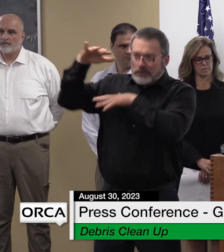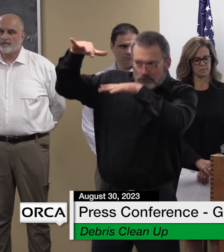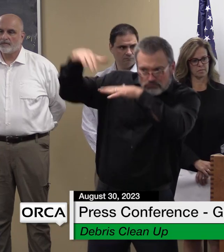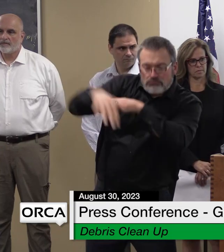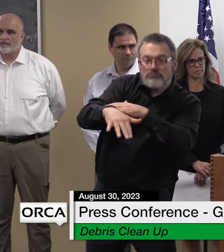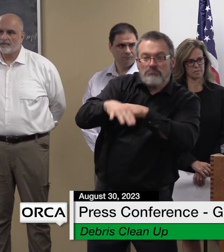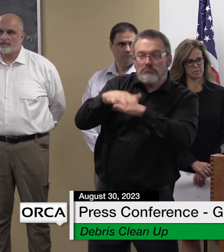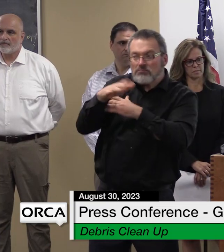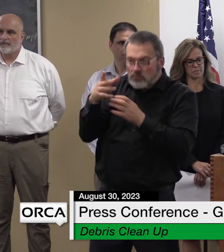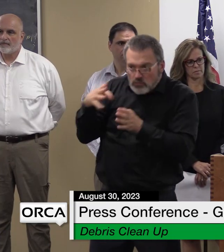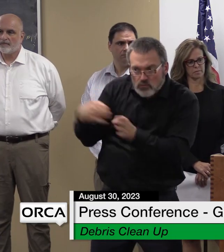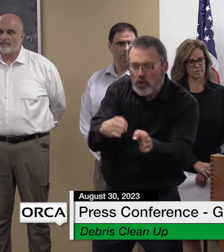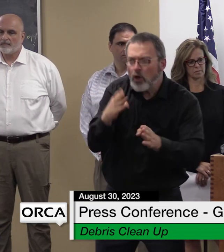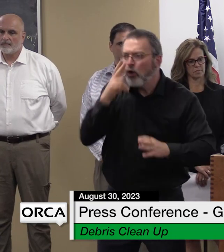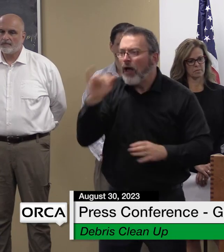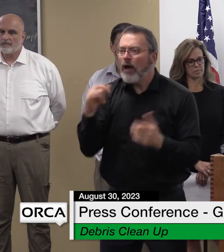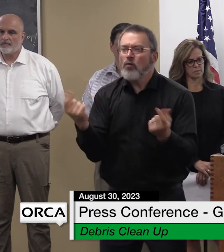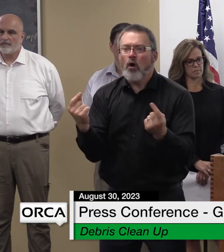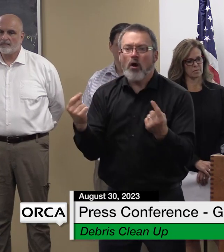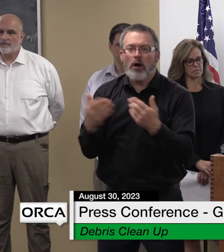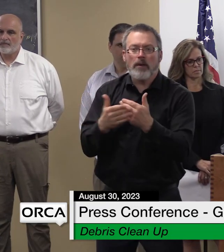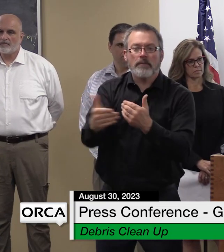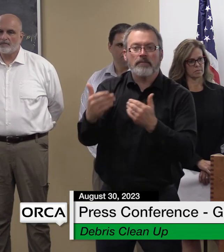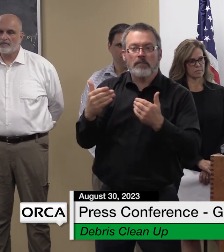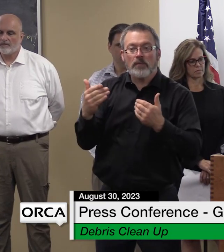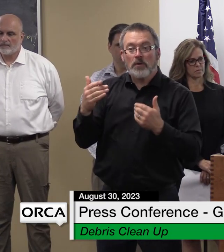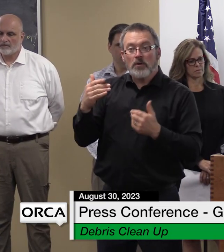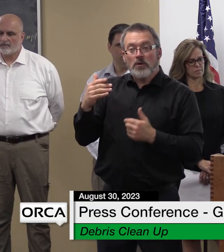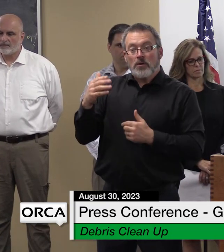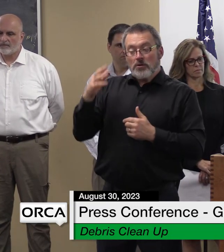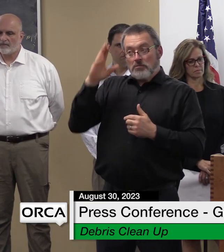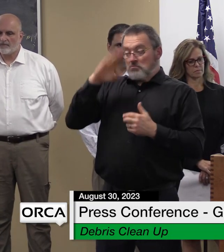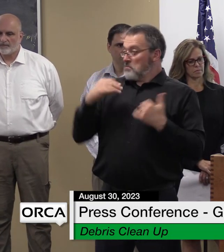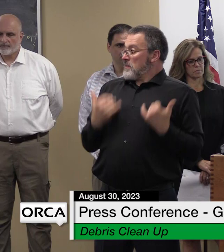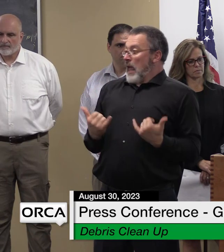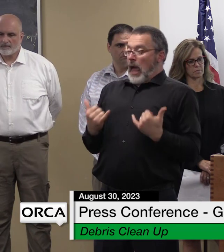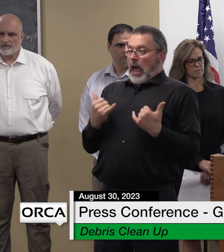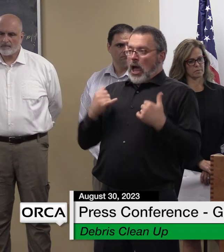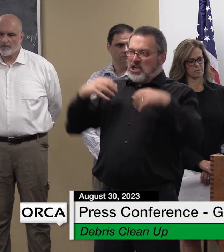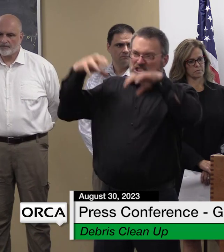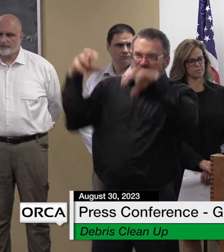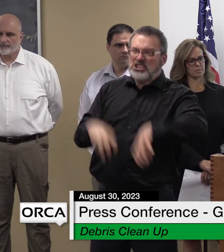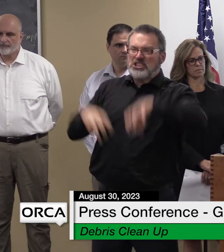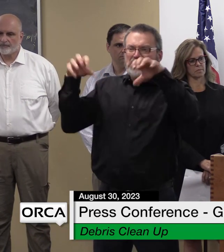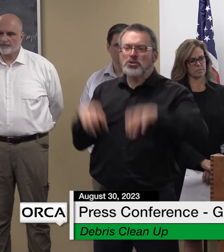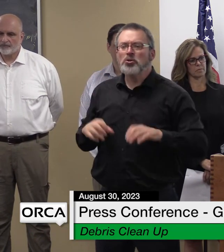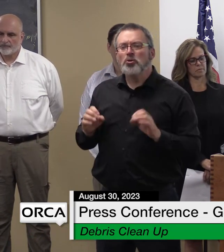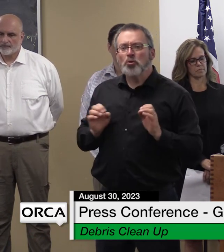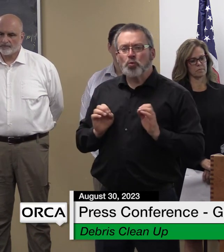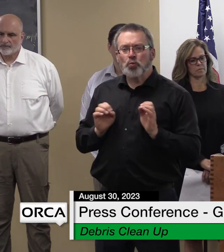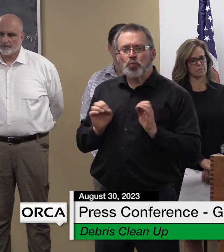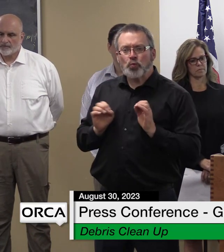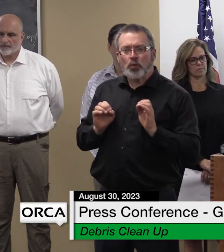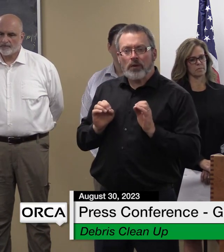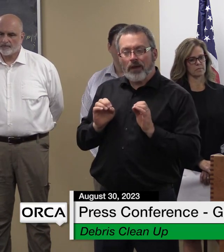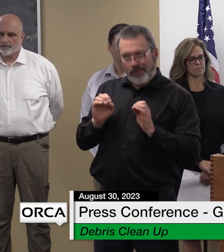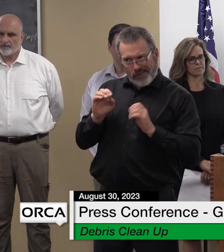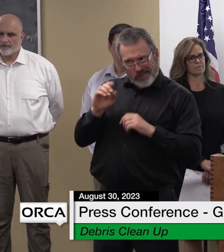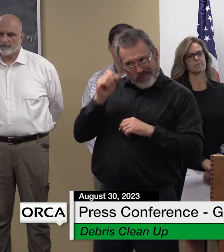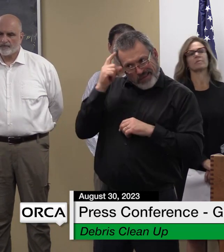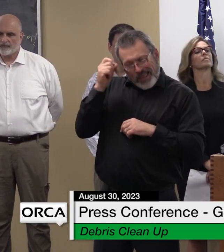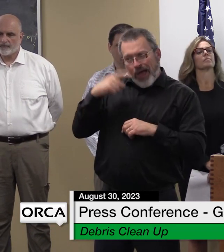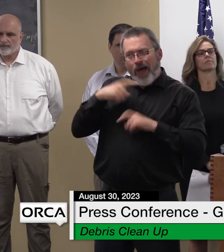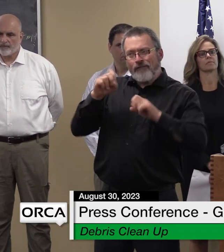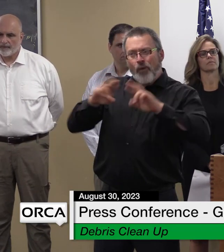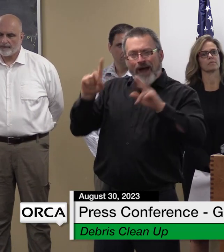tracking toward Vermont right now. But even as we clean up from the recent floods, we have to work to mitigate problems that could come up if we should